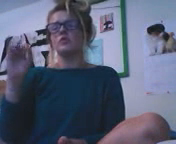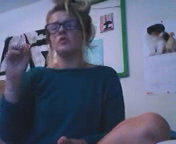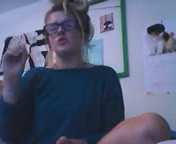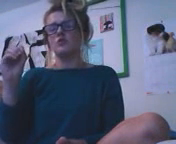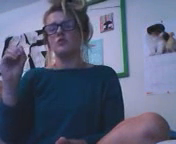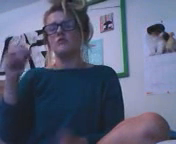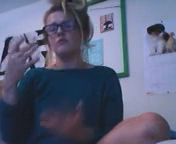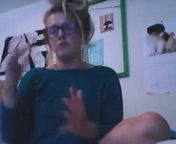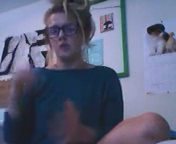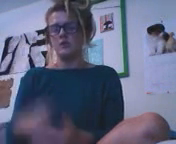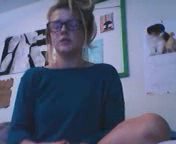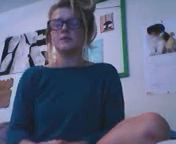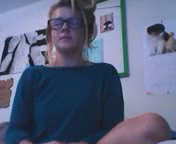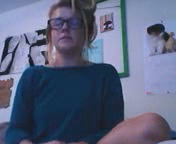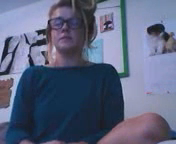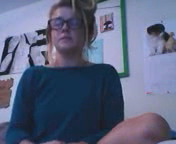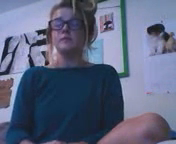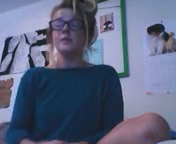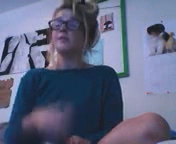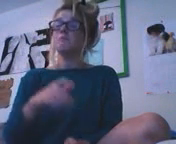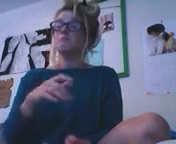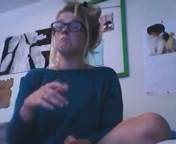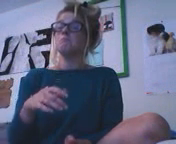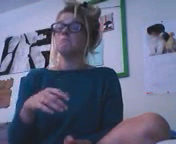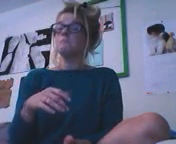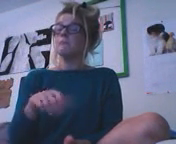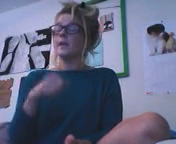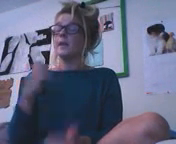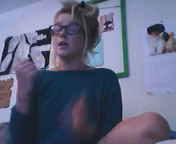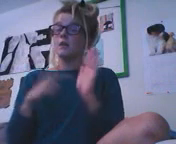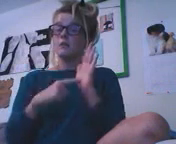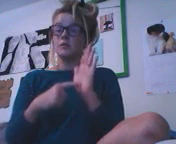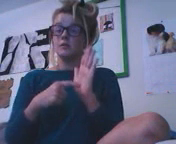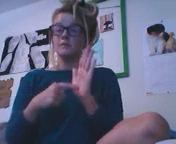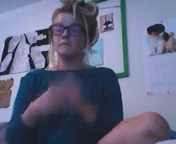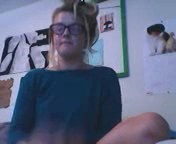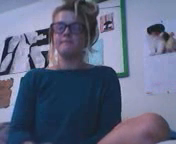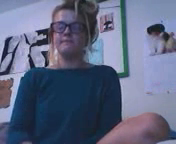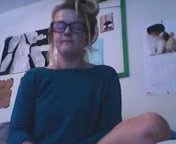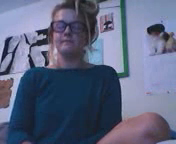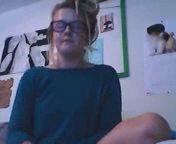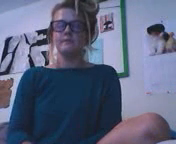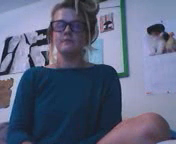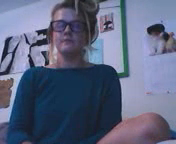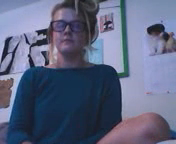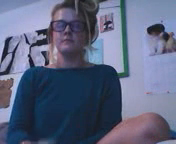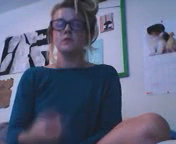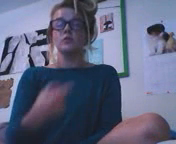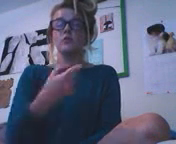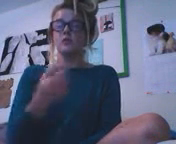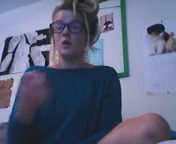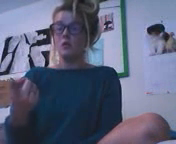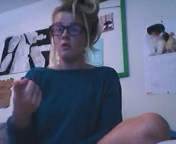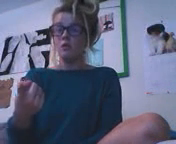Let's take a look at another example. Again, I'm going to start by taking inventory of how many of each type of atom I have on